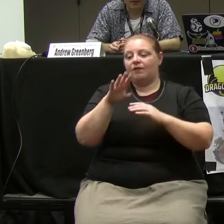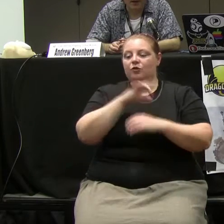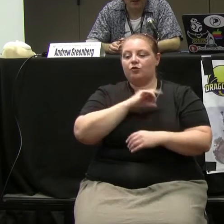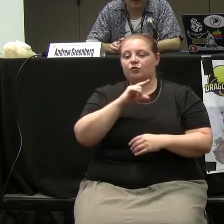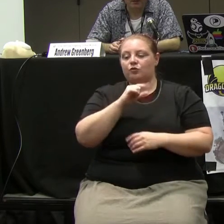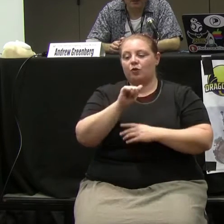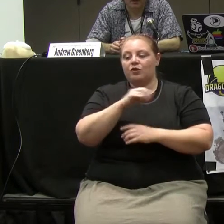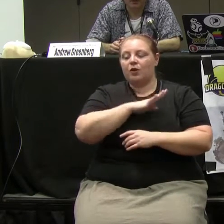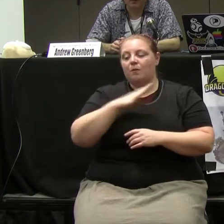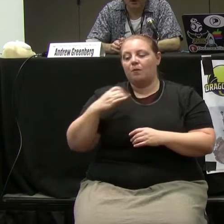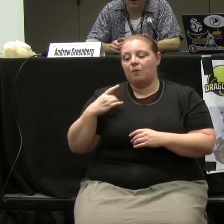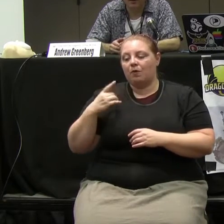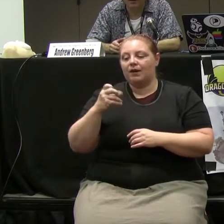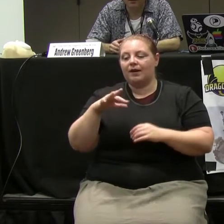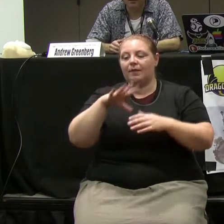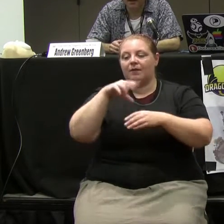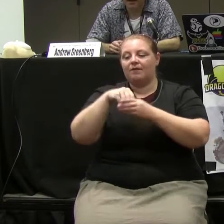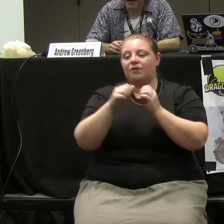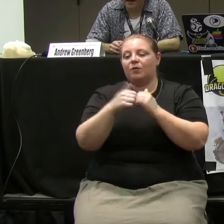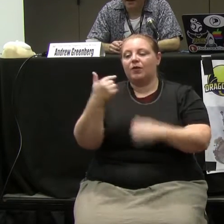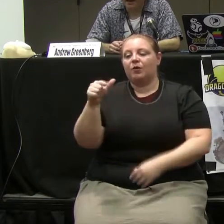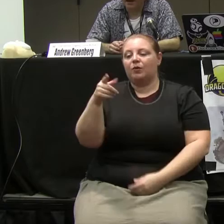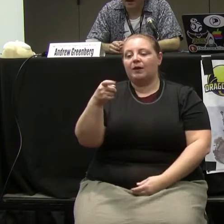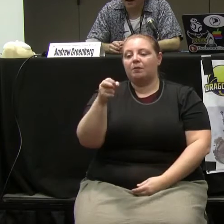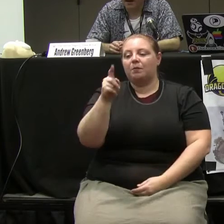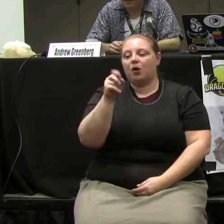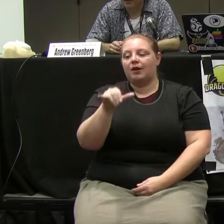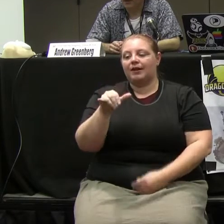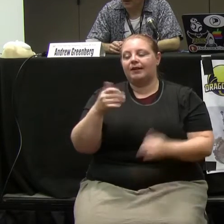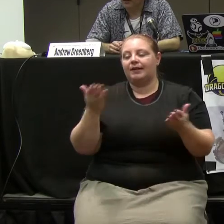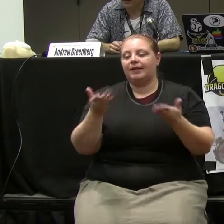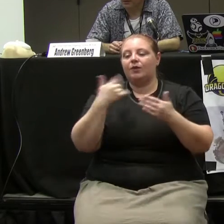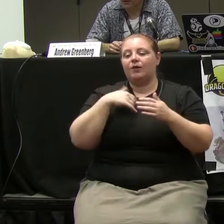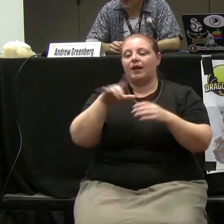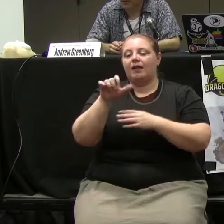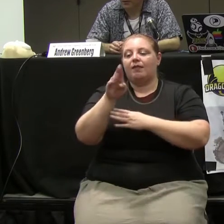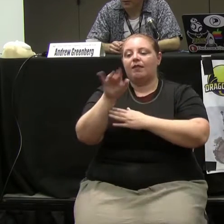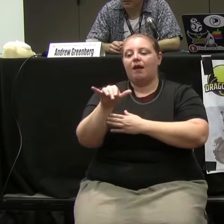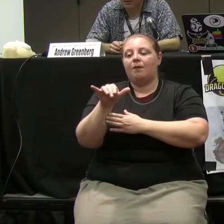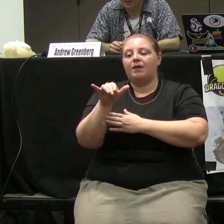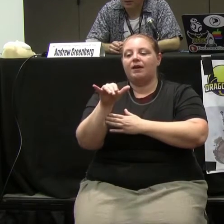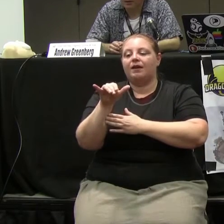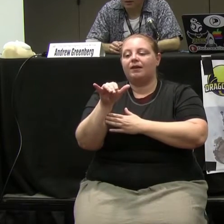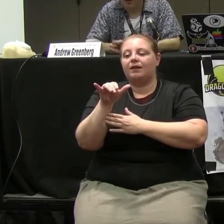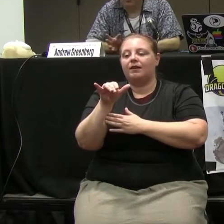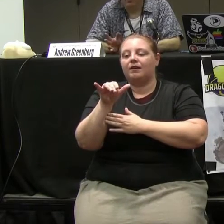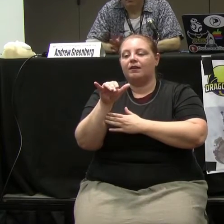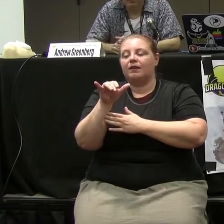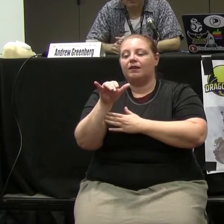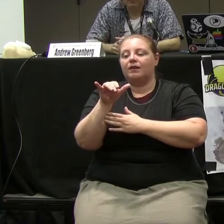been very active with the Green Party here, and I lobby and do other activism work under the,